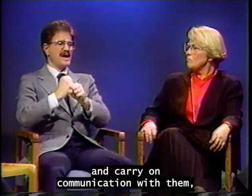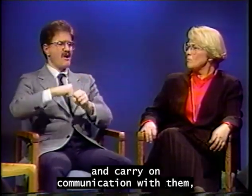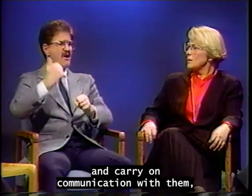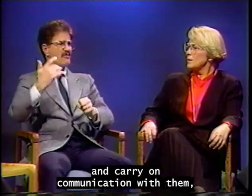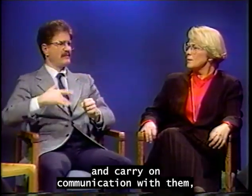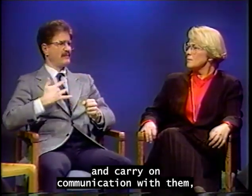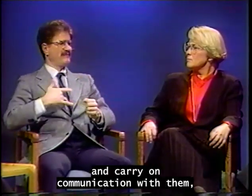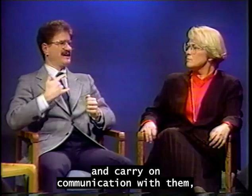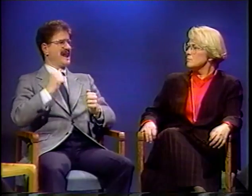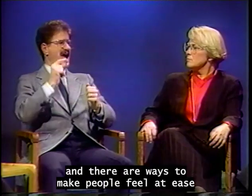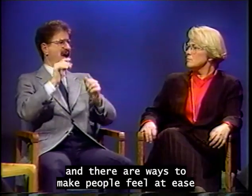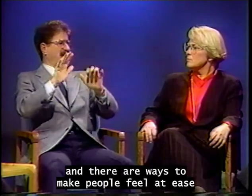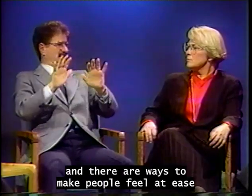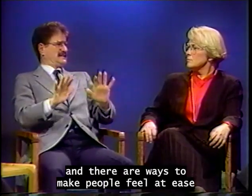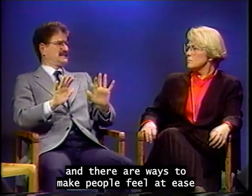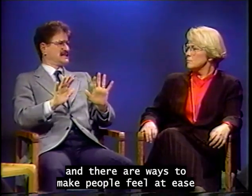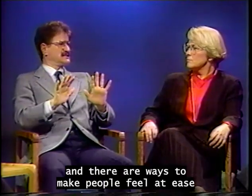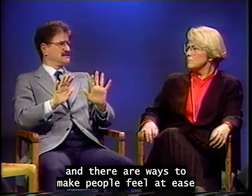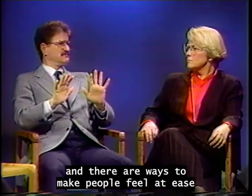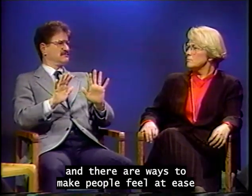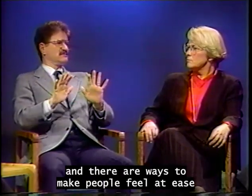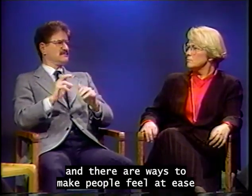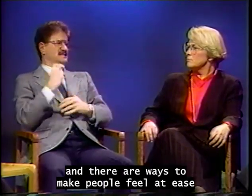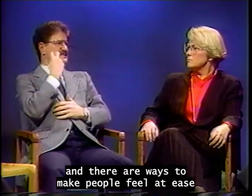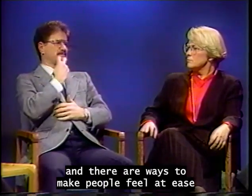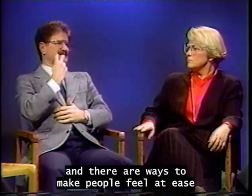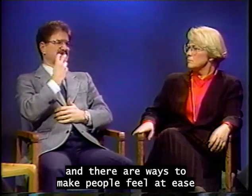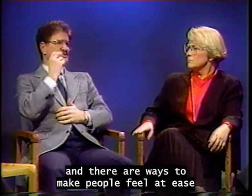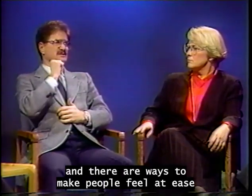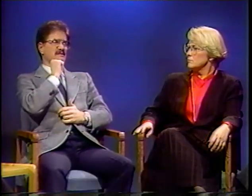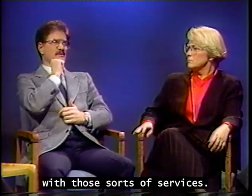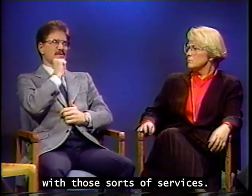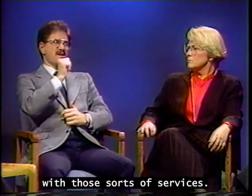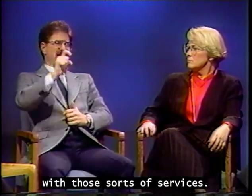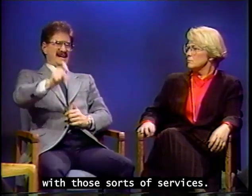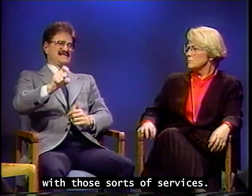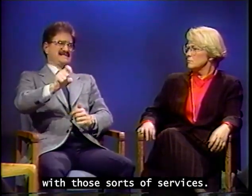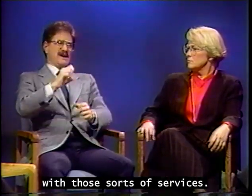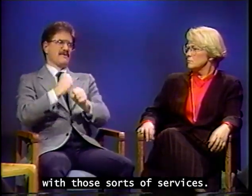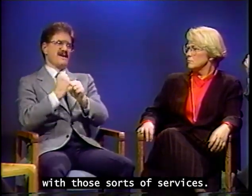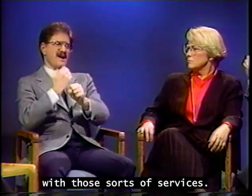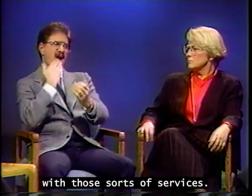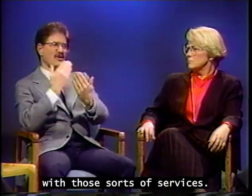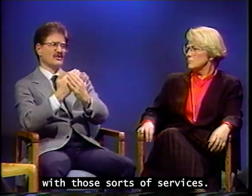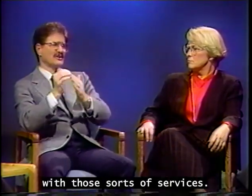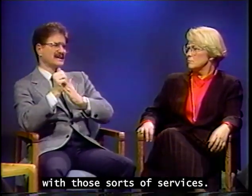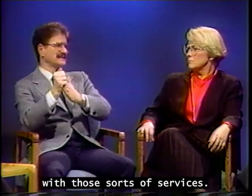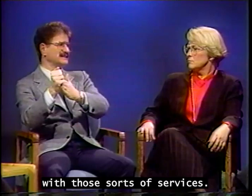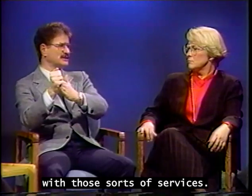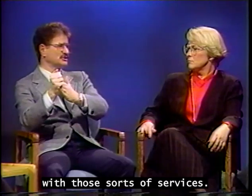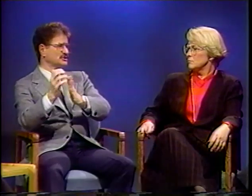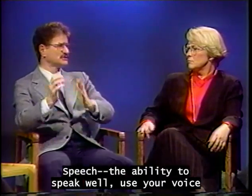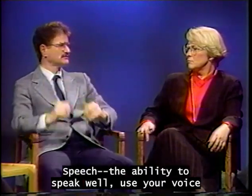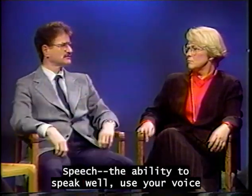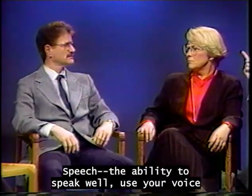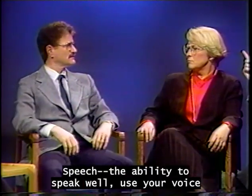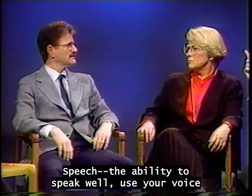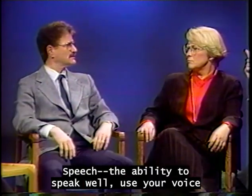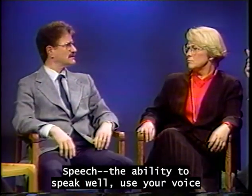them. And there are ways to make people feel at ease with those sorts of services. Speech, the ability